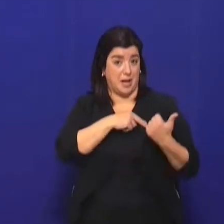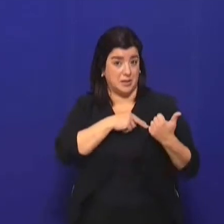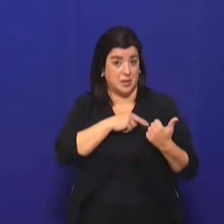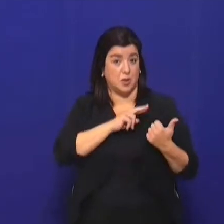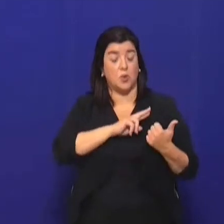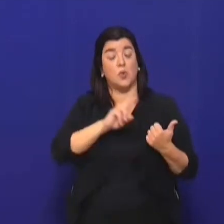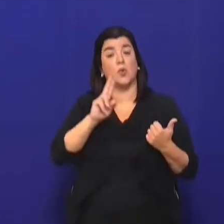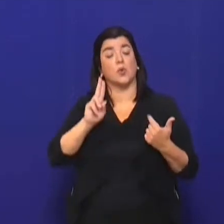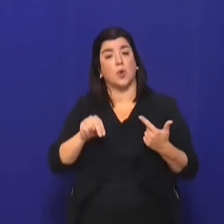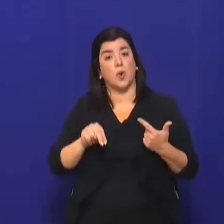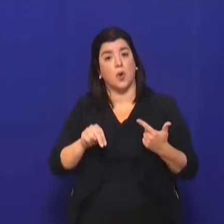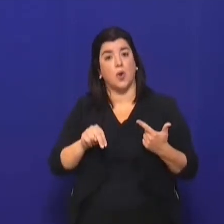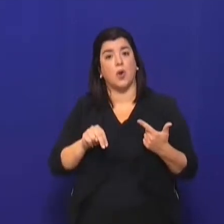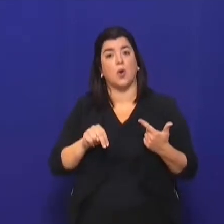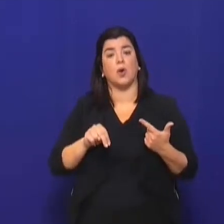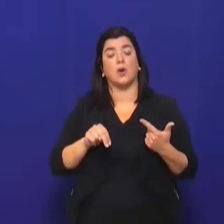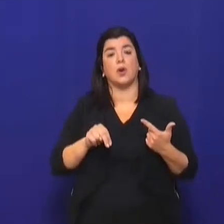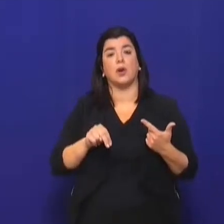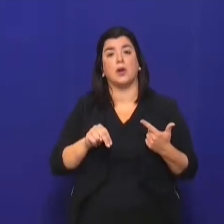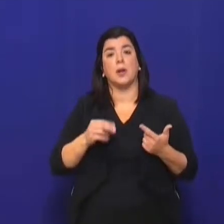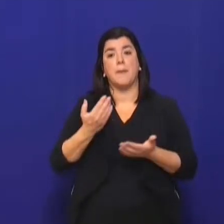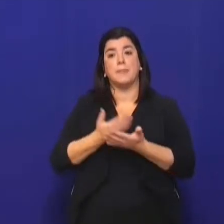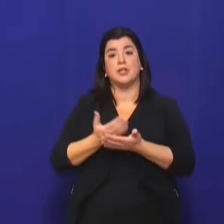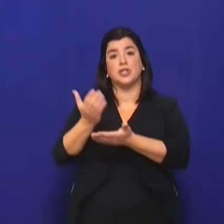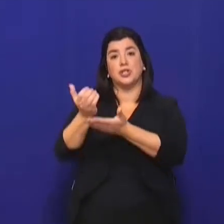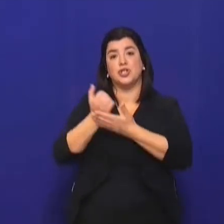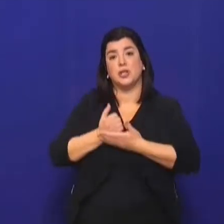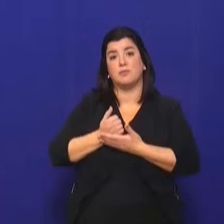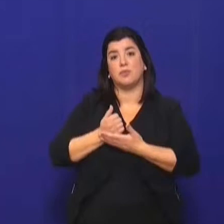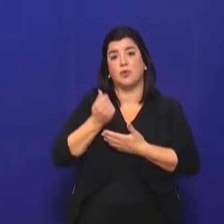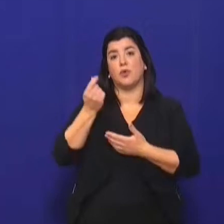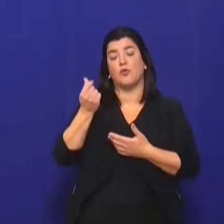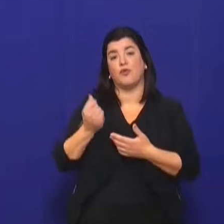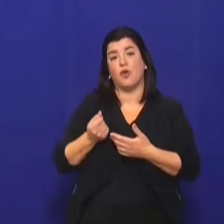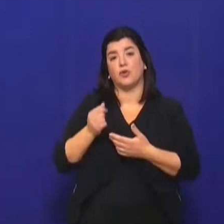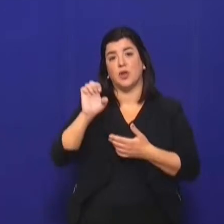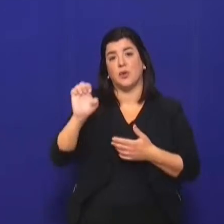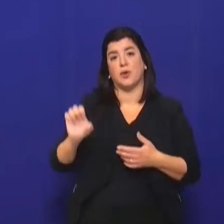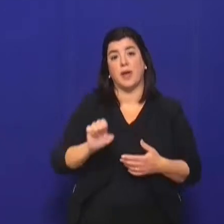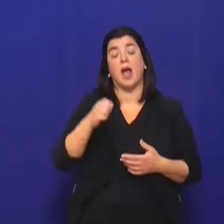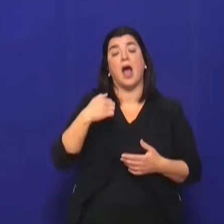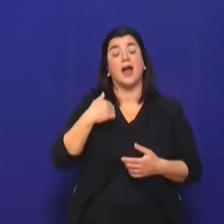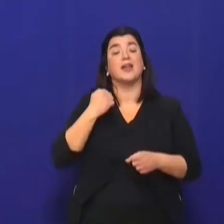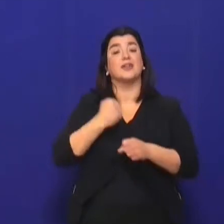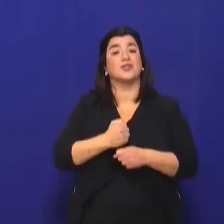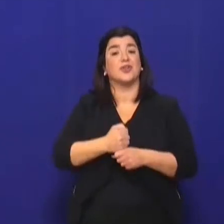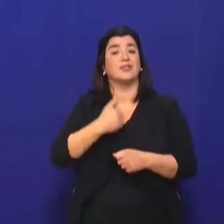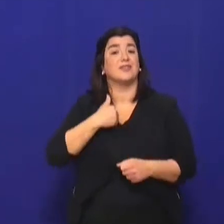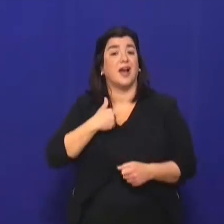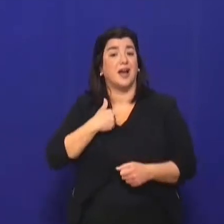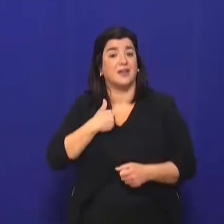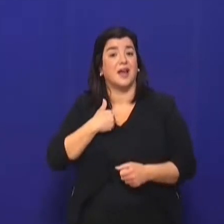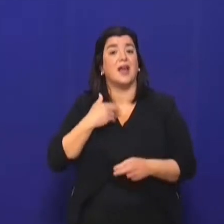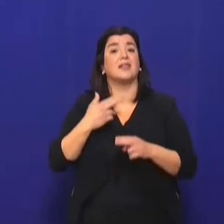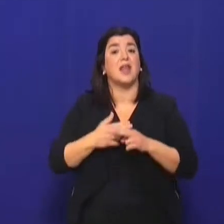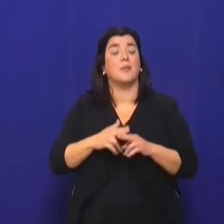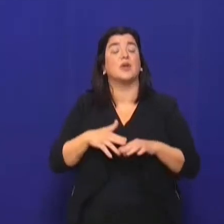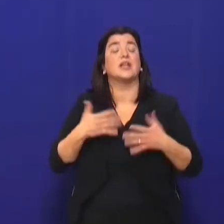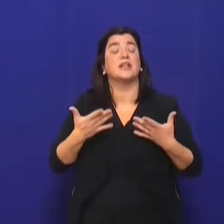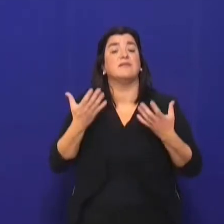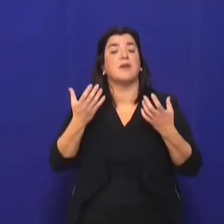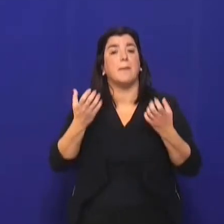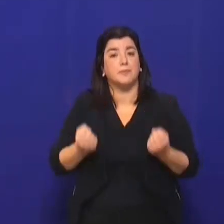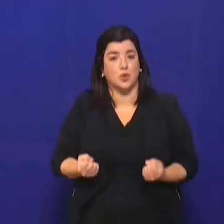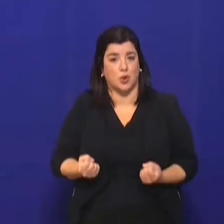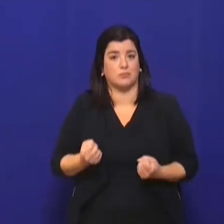ukoll għal fondi wkoll li jkollna nġibu mill-Unjoni Ewropea u propju apparti minn xogħolna li aħna nkunu qegħdin naħdmu propju wkoll